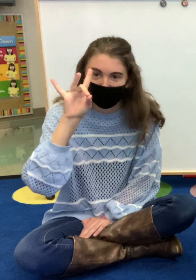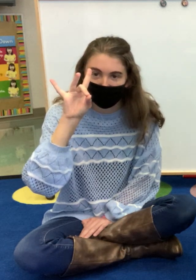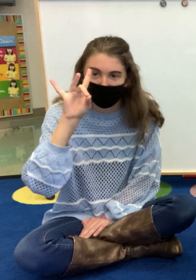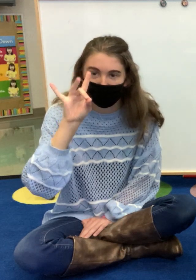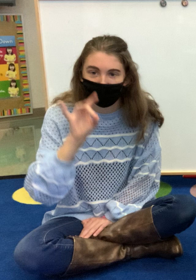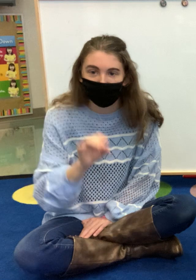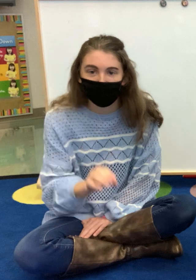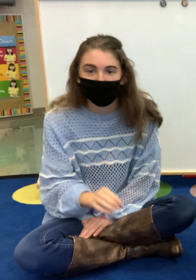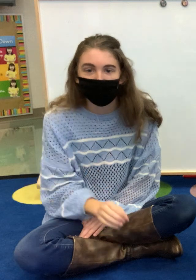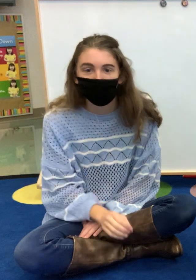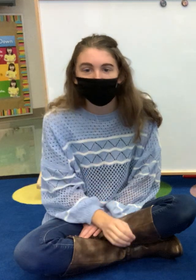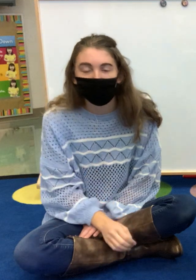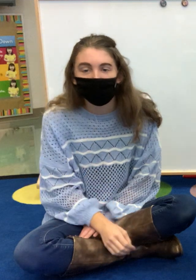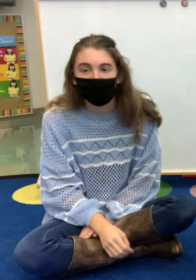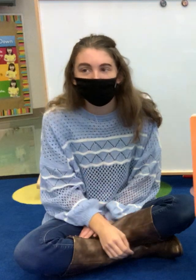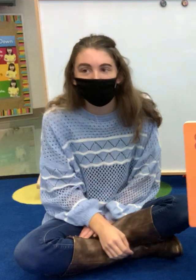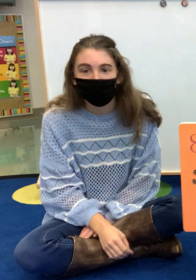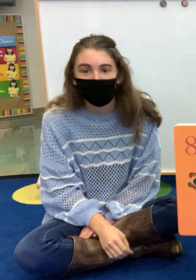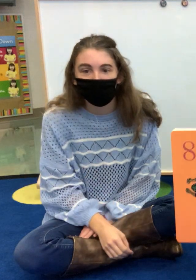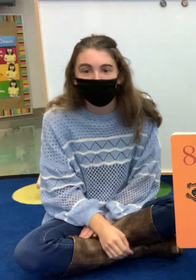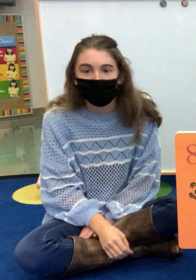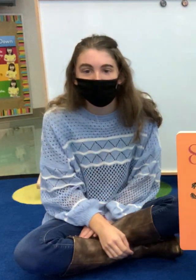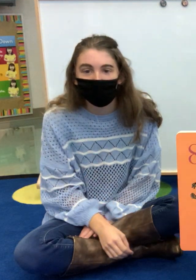Eight frogs leaping.